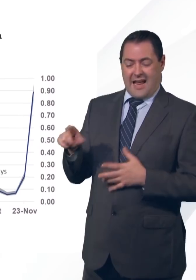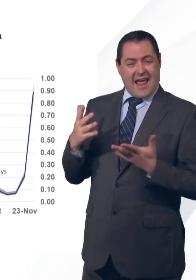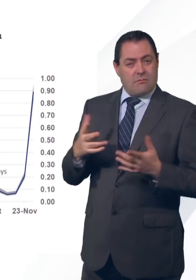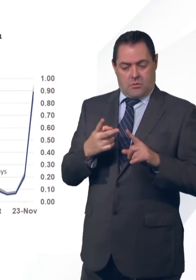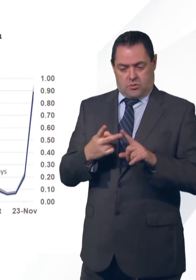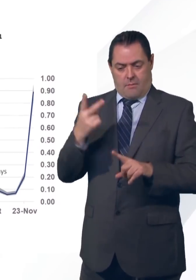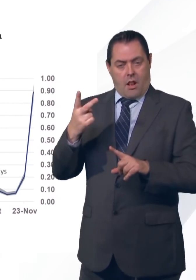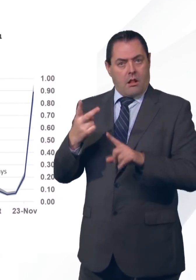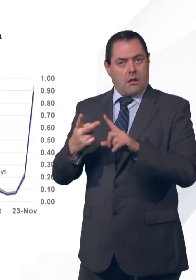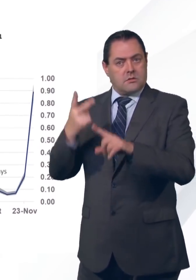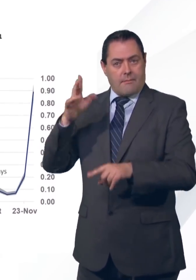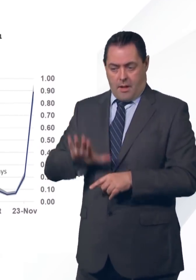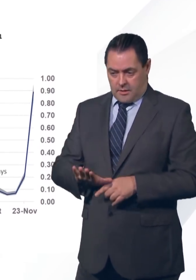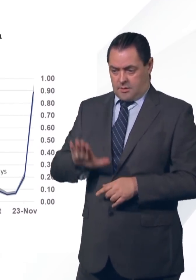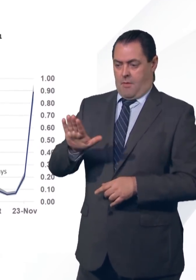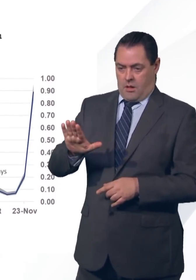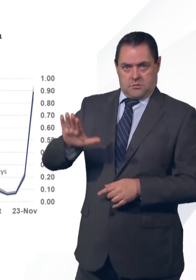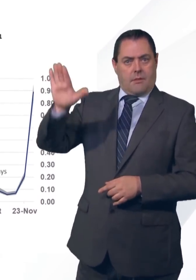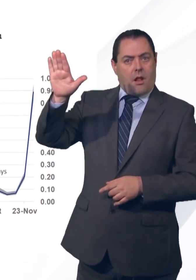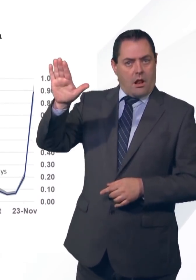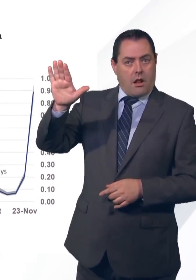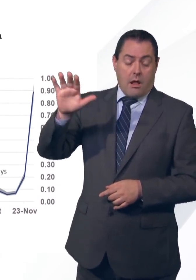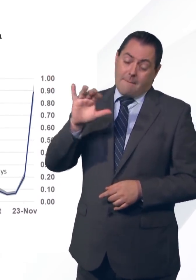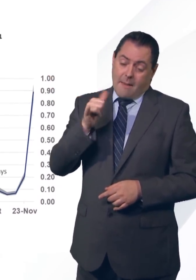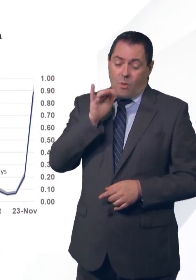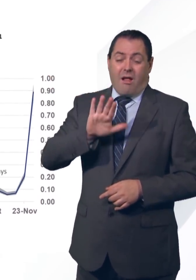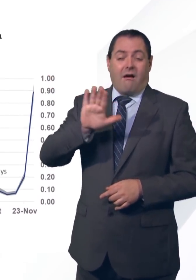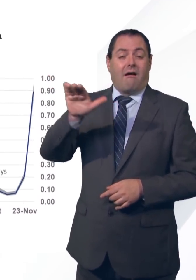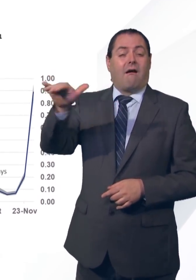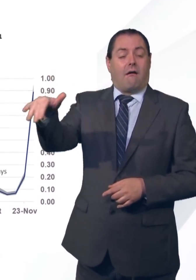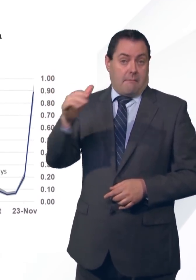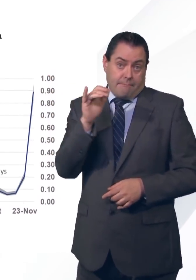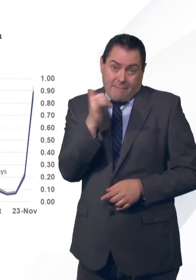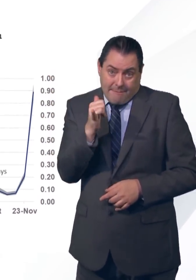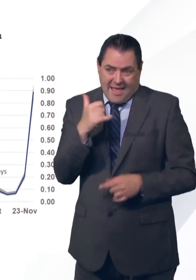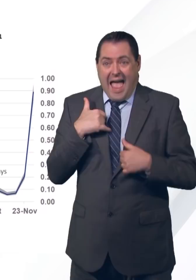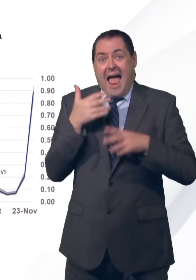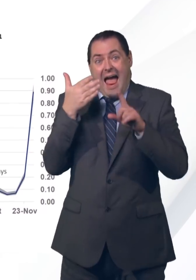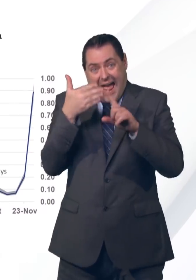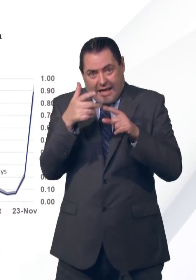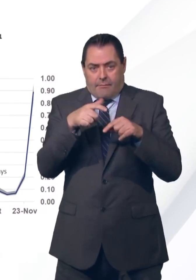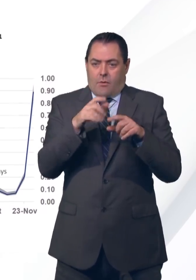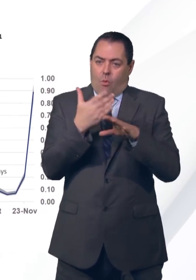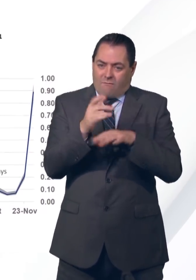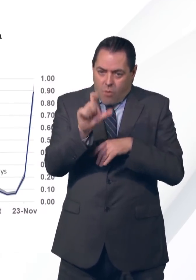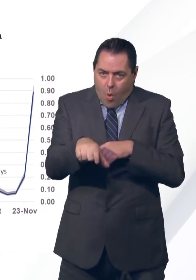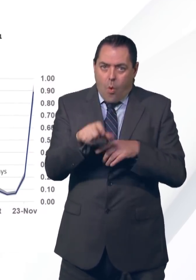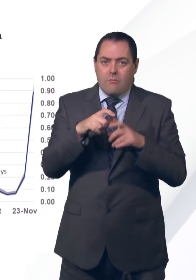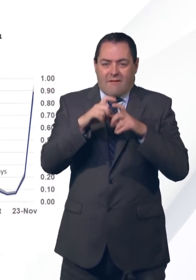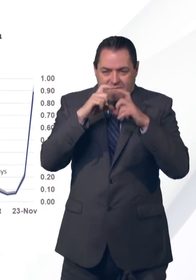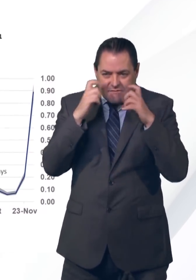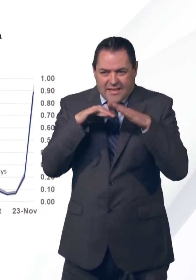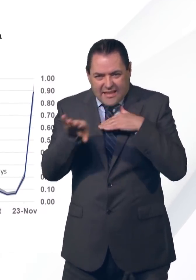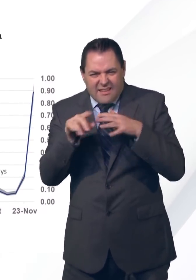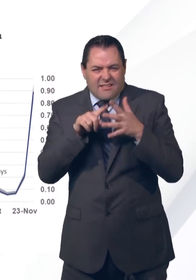in time. It may slow down, and the aim of the measures announced by the Prime Minister is to slow things down, but it's doubling currently between